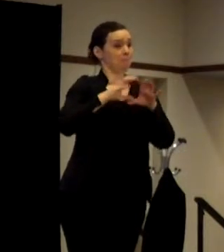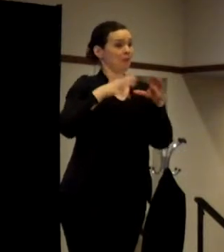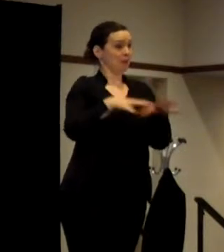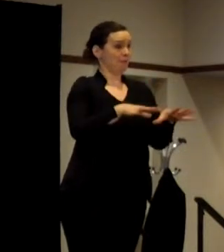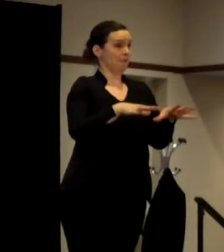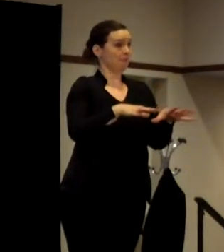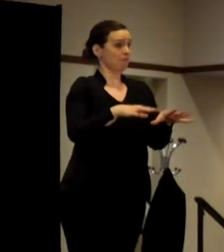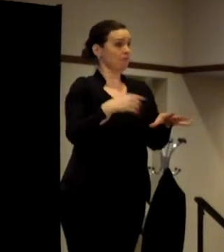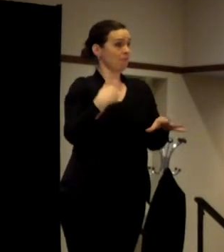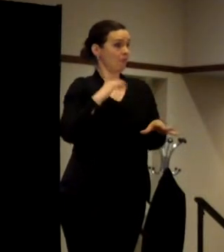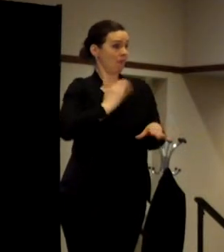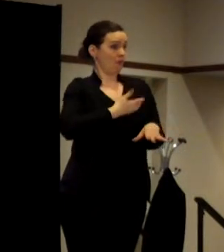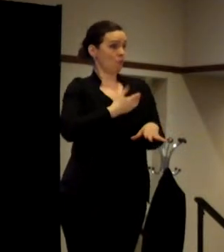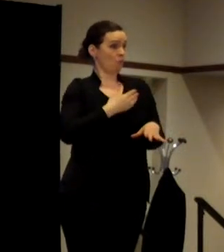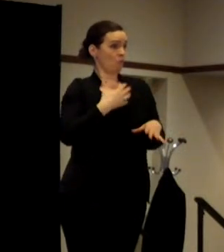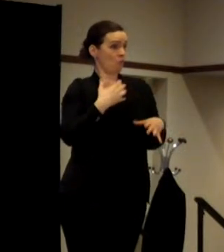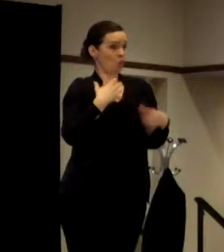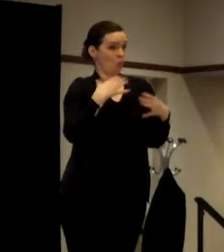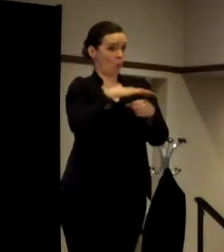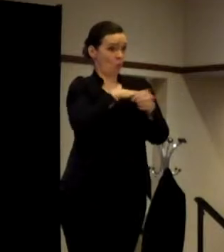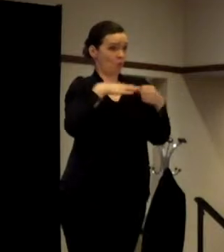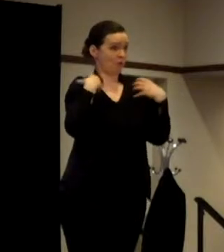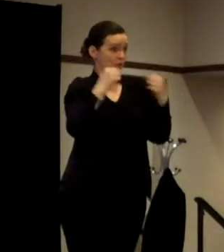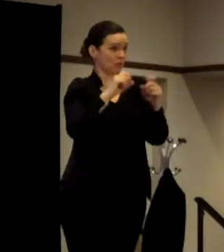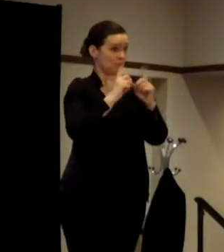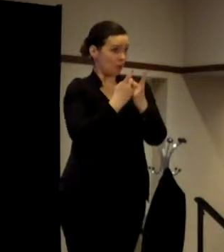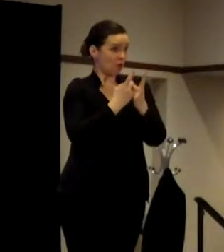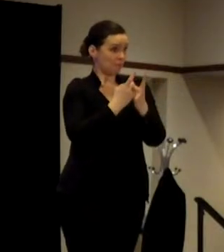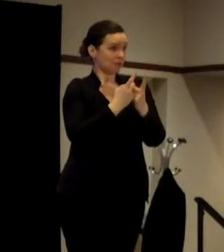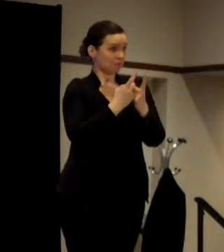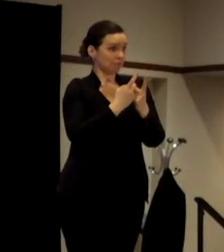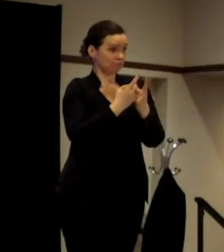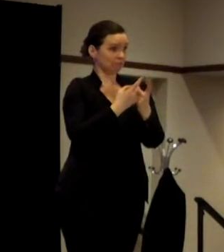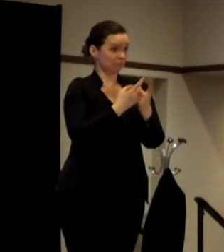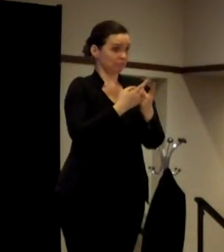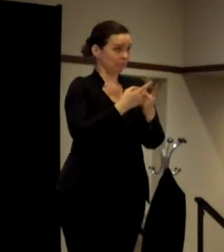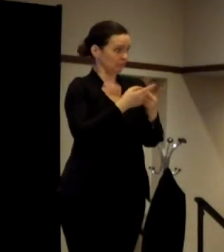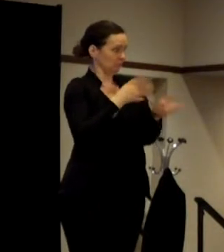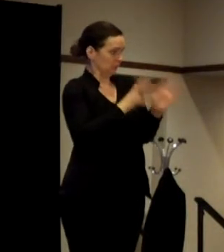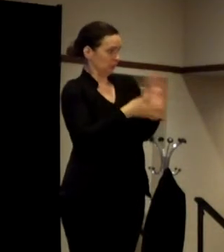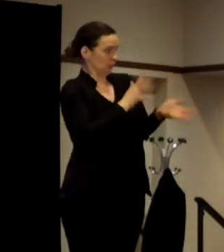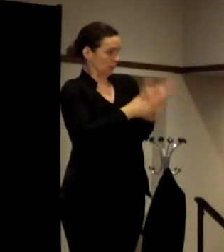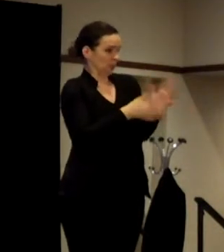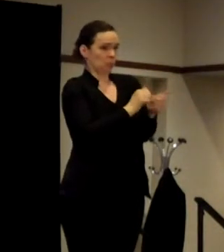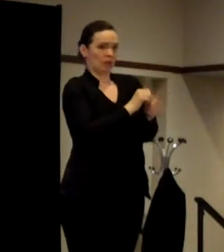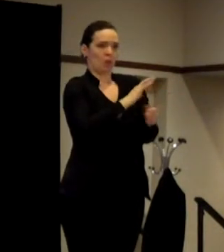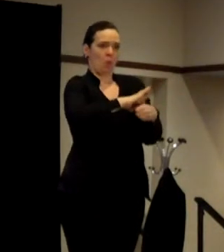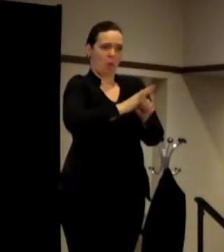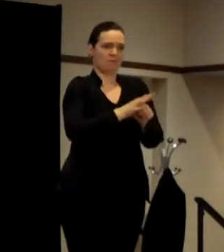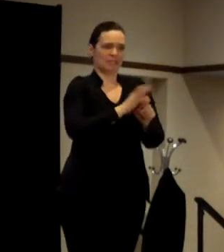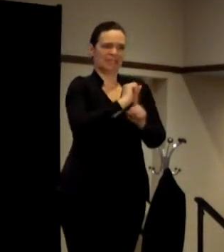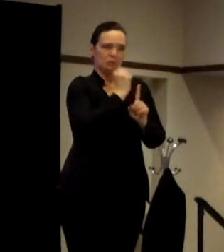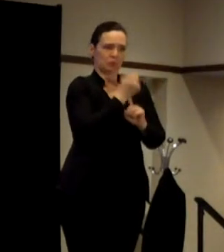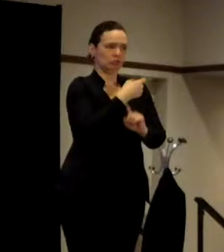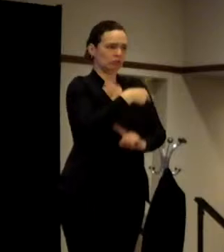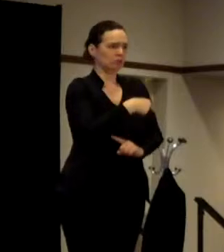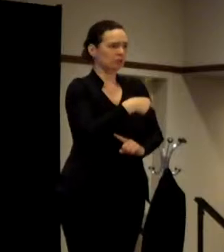had hundreds of other employees basically working for the health department in the second half and the beginning of this year.